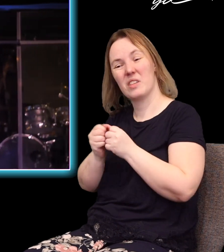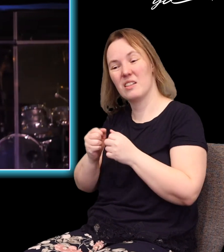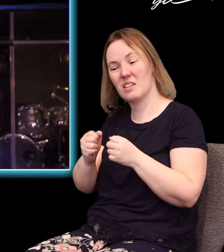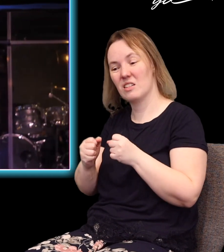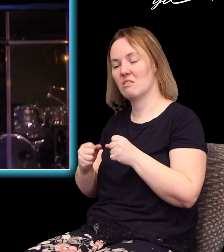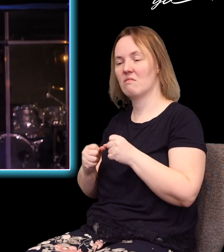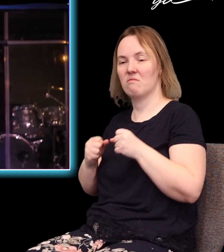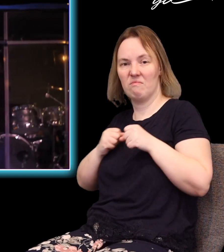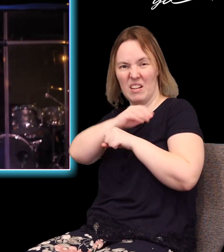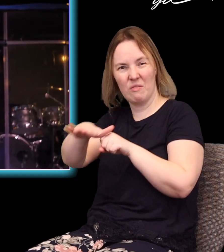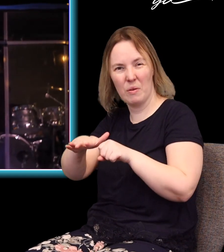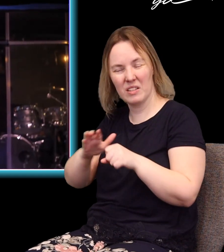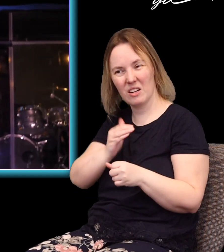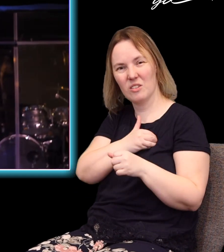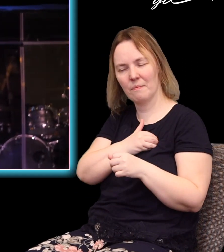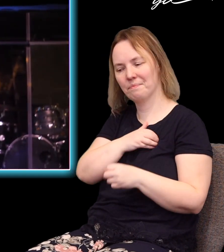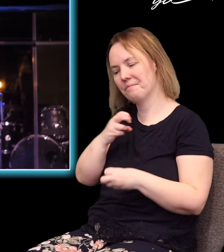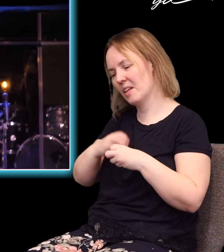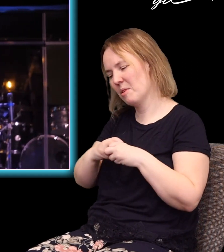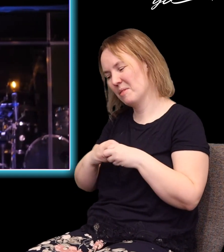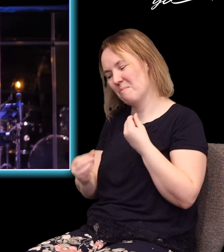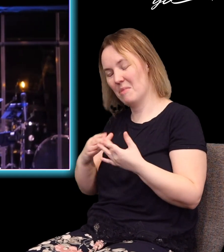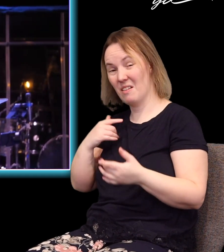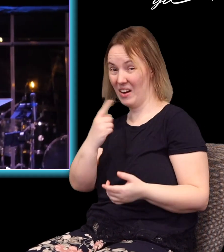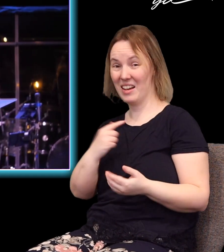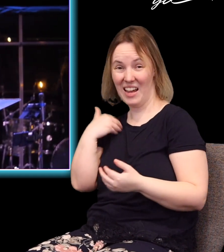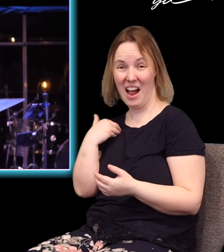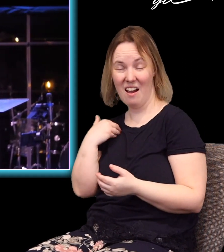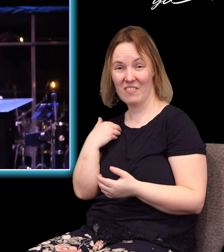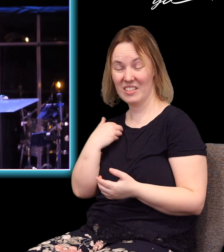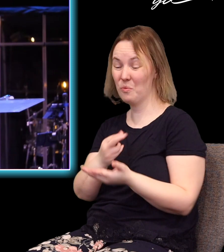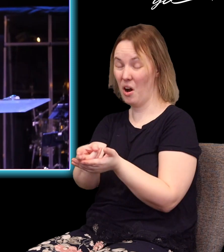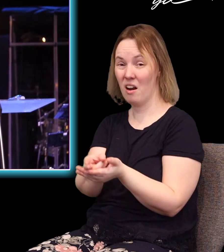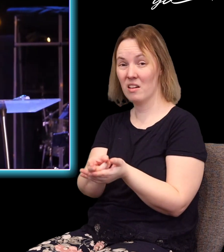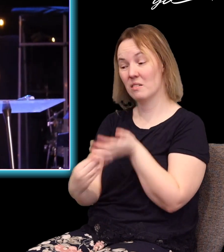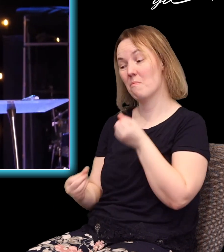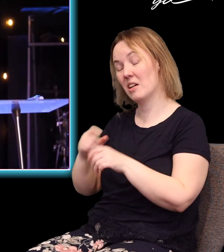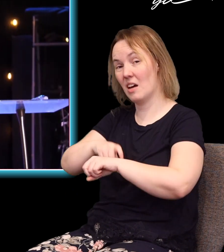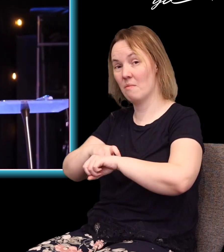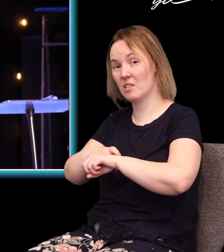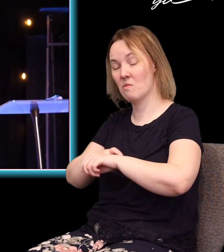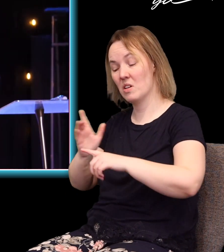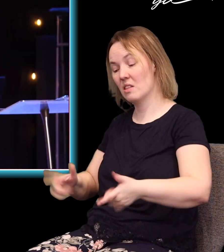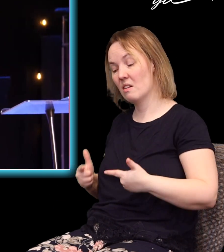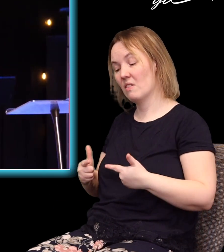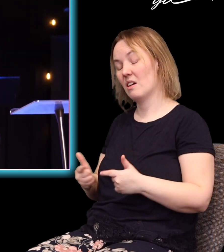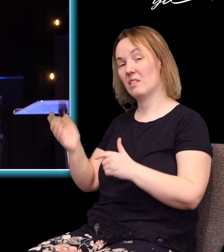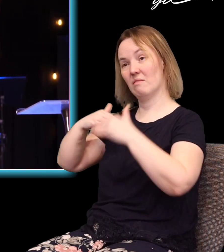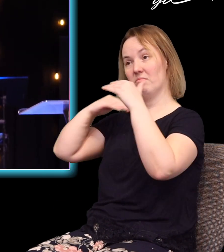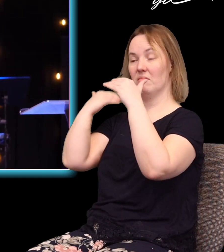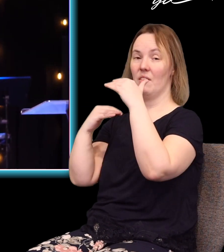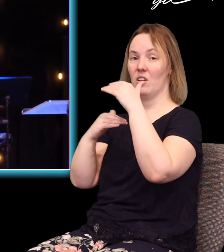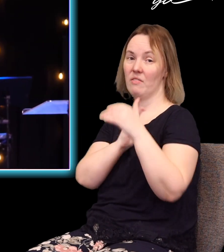our soul. And the problem with many of us, or the problem many of us have, I should say, is that if we're honest, many times we live at the level of the